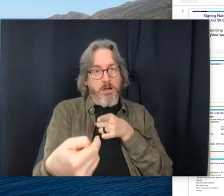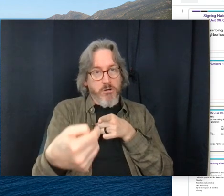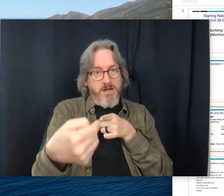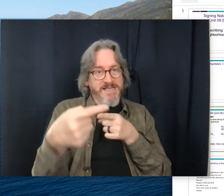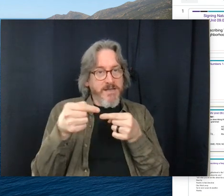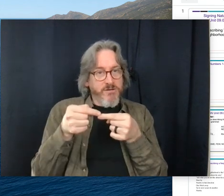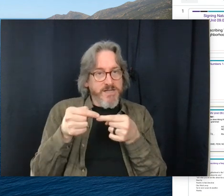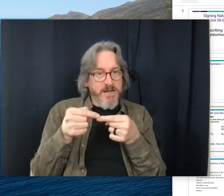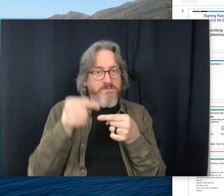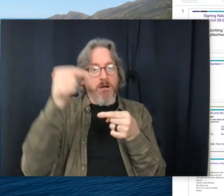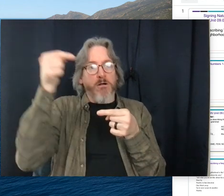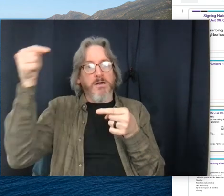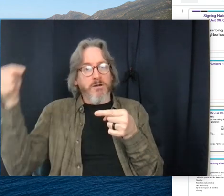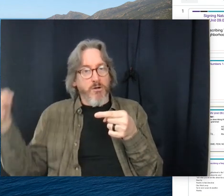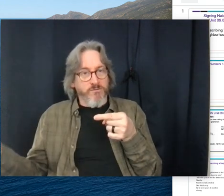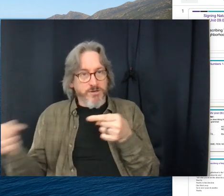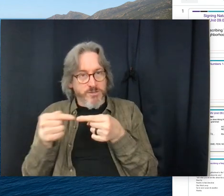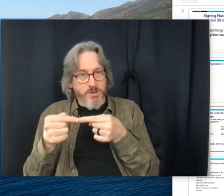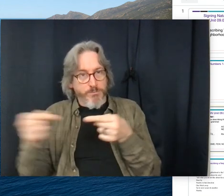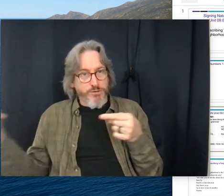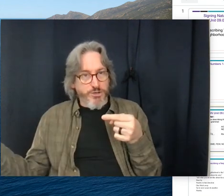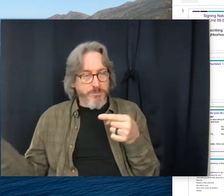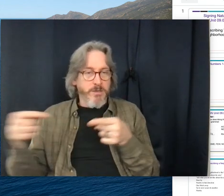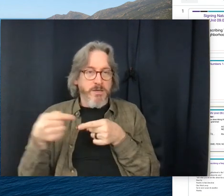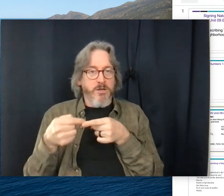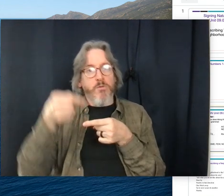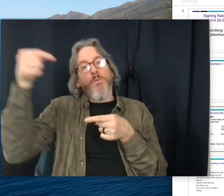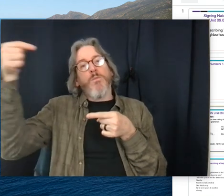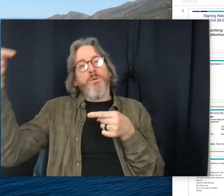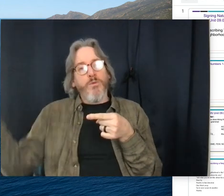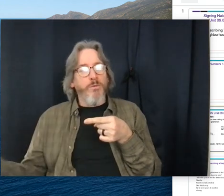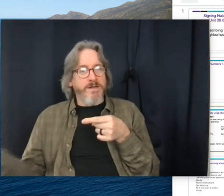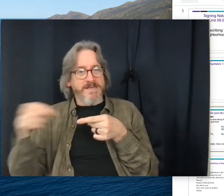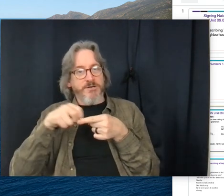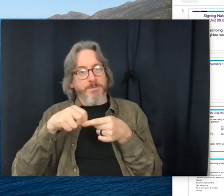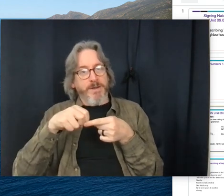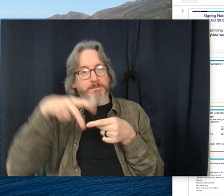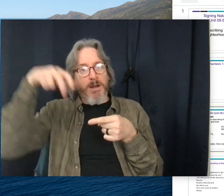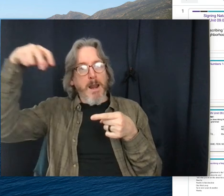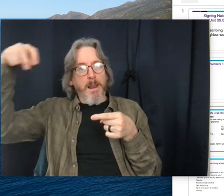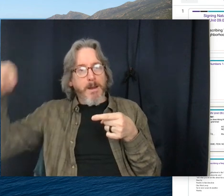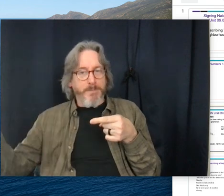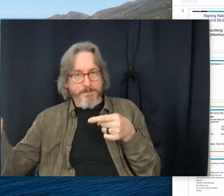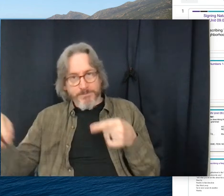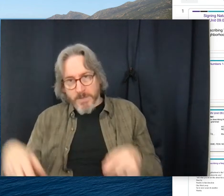across, and there's a kind of arc over. Just don't go. It's like you're jumping.